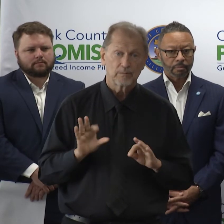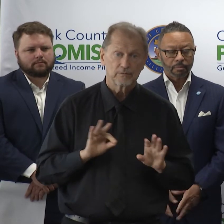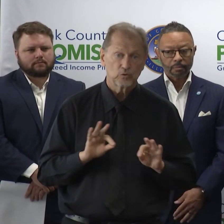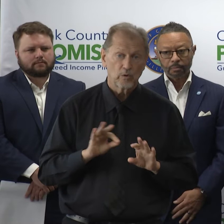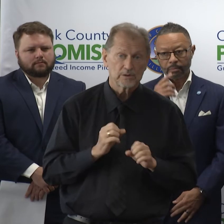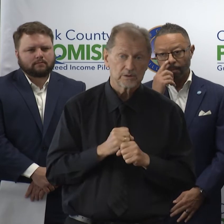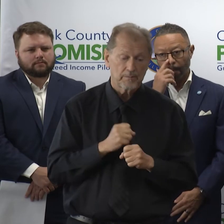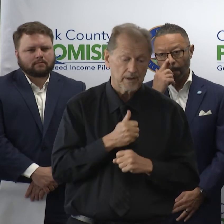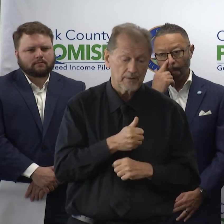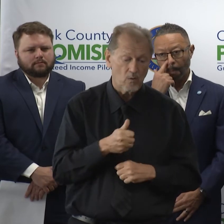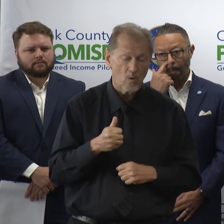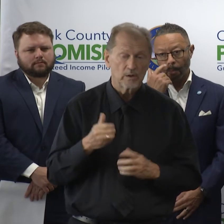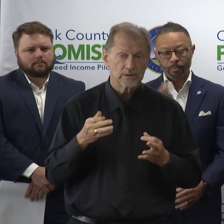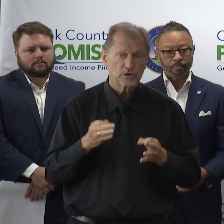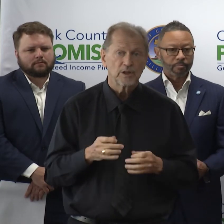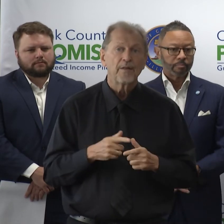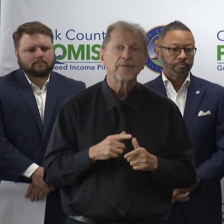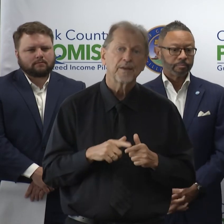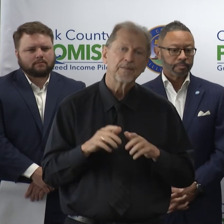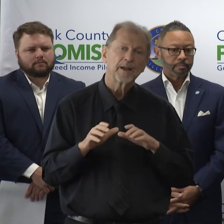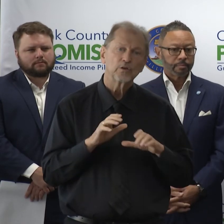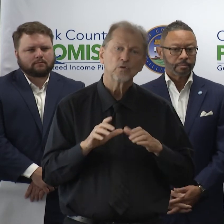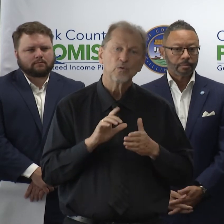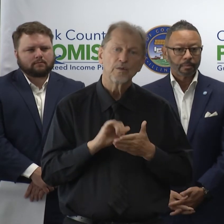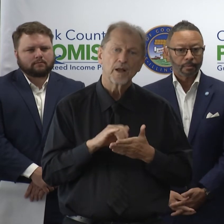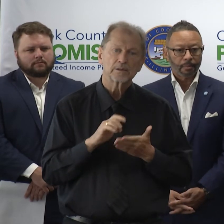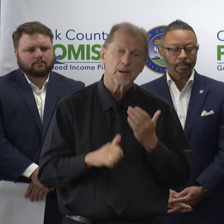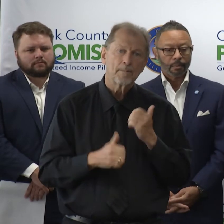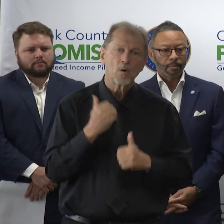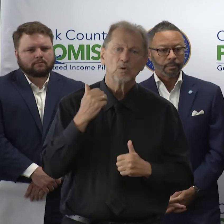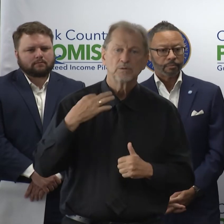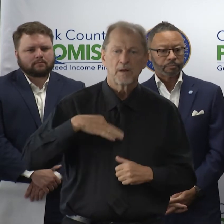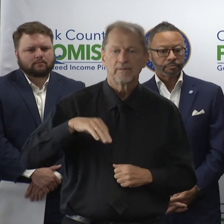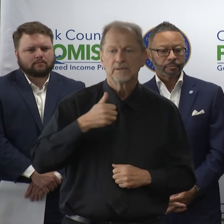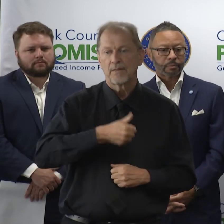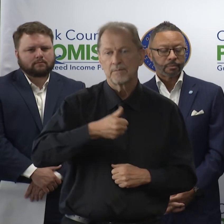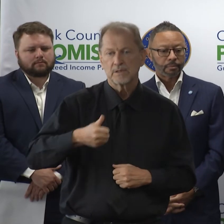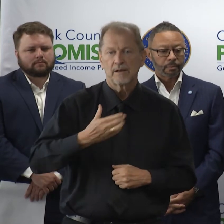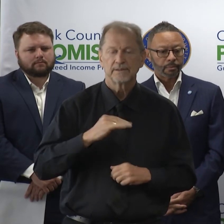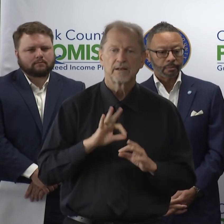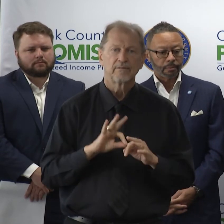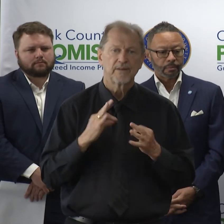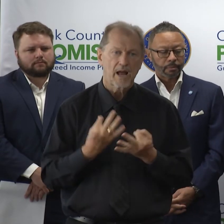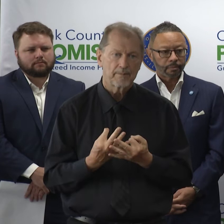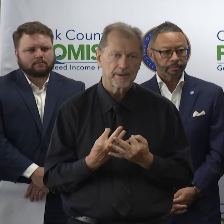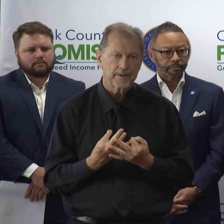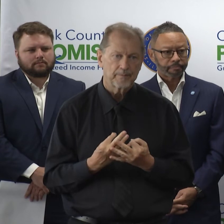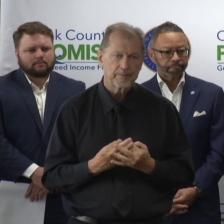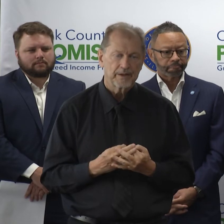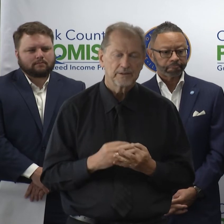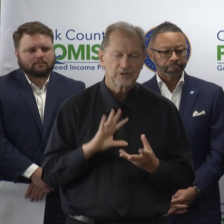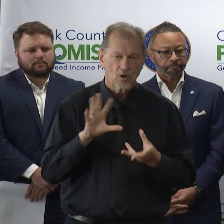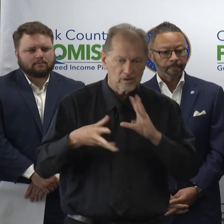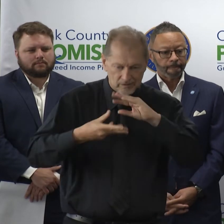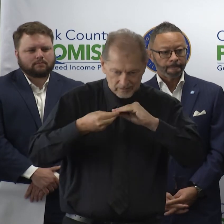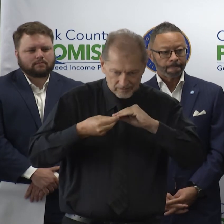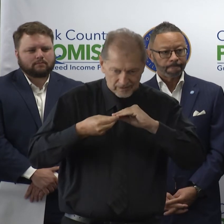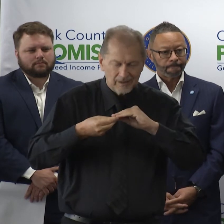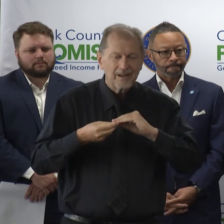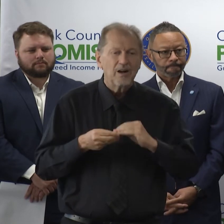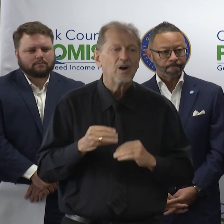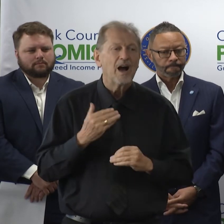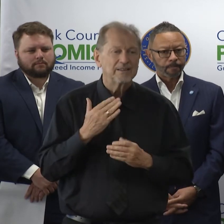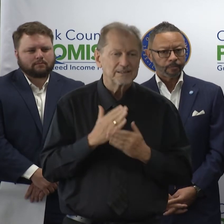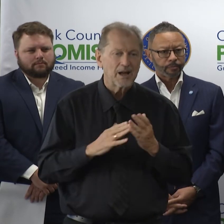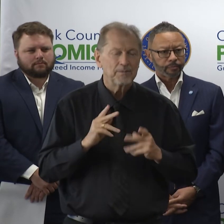their own decisions, they do so in a way that most benefits themselves and their families. So with all of that in mind, I know we've had a couple of